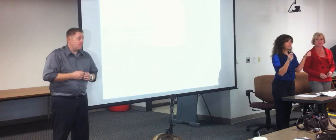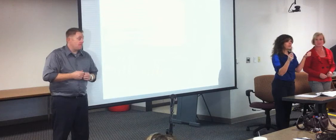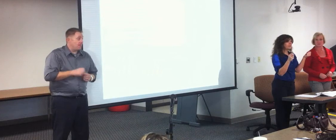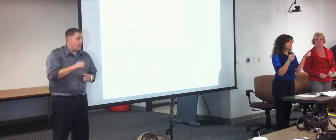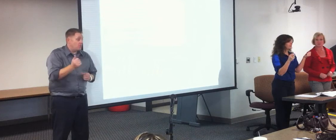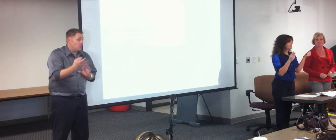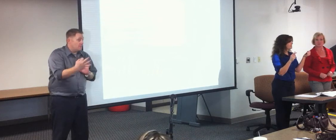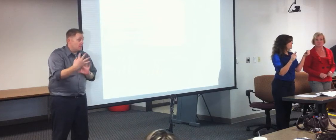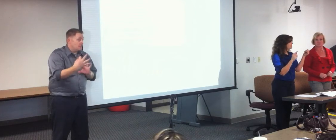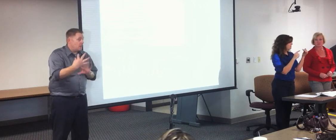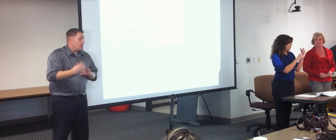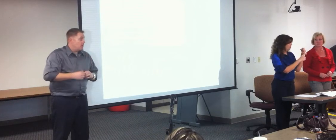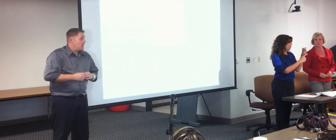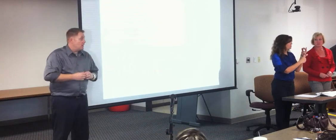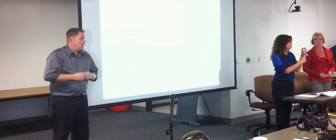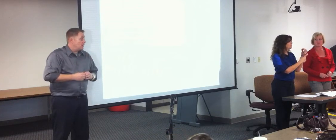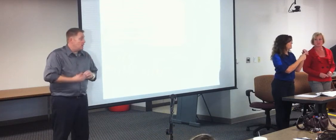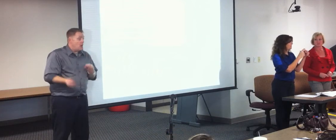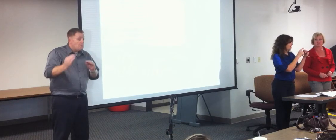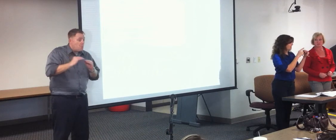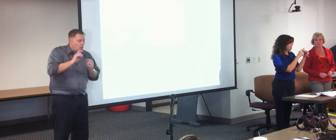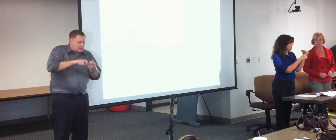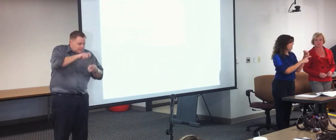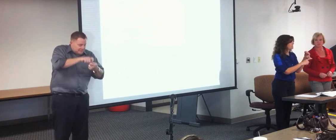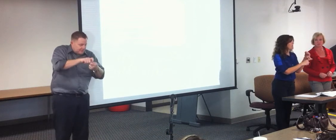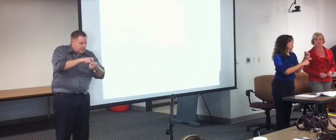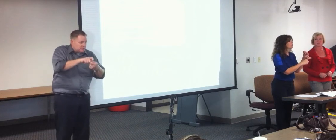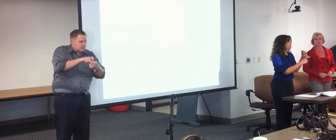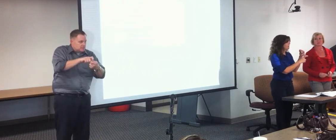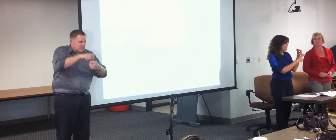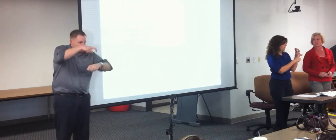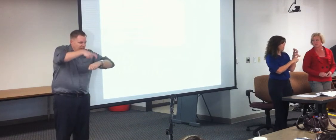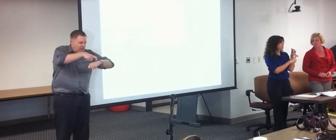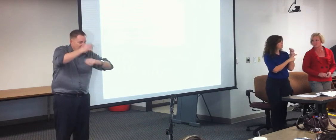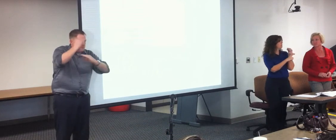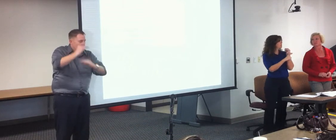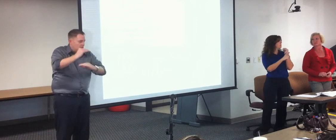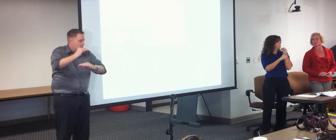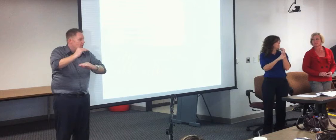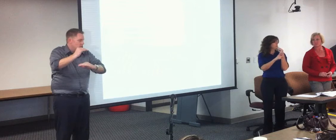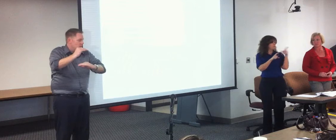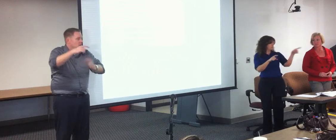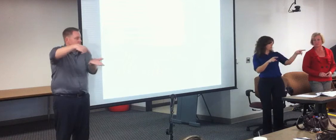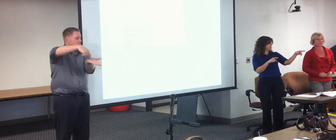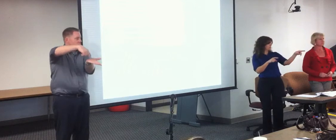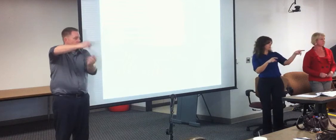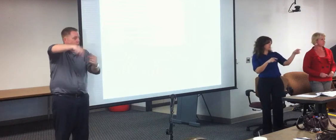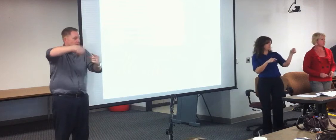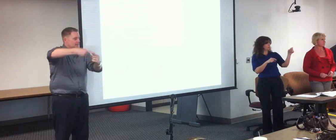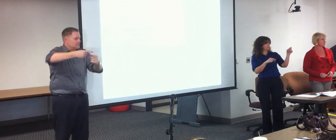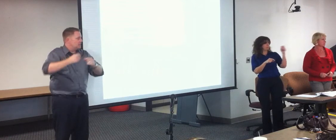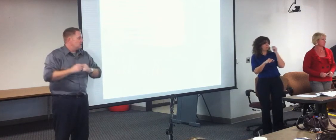Other feedback? There's more specifics, time frame.